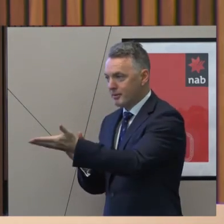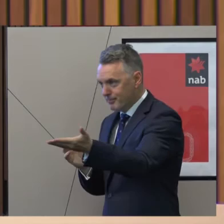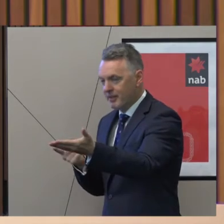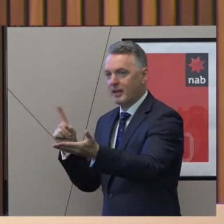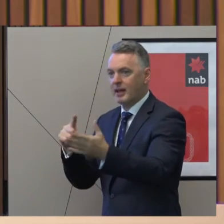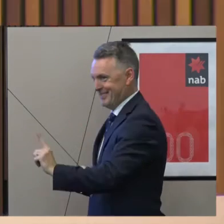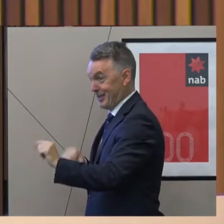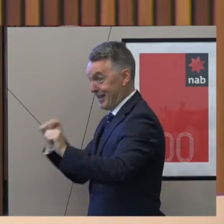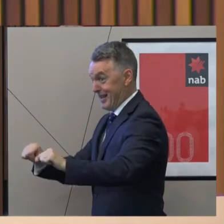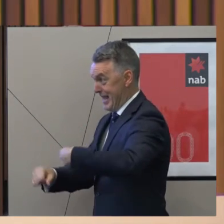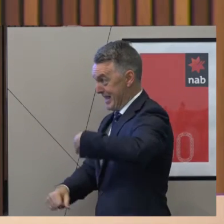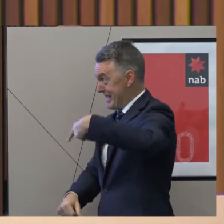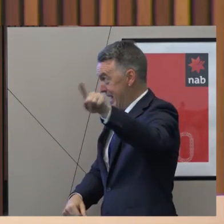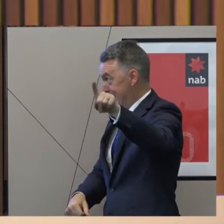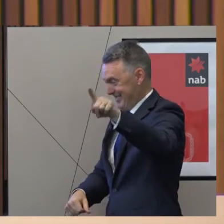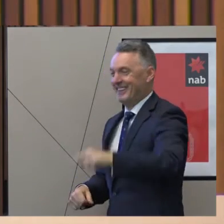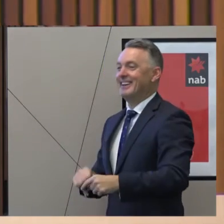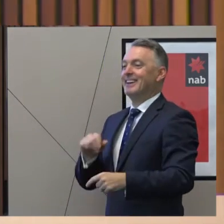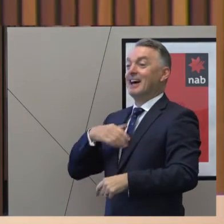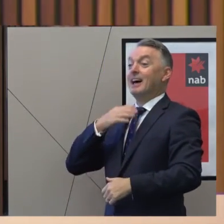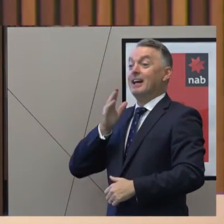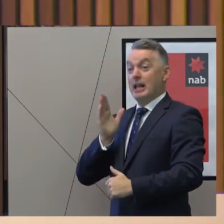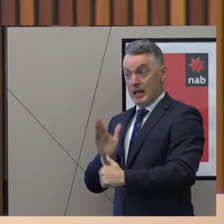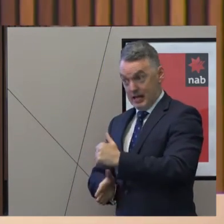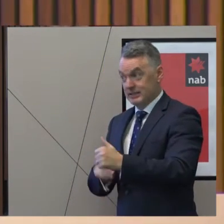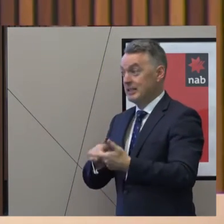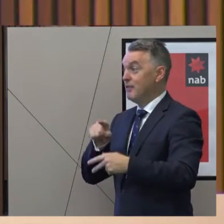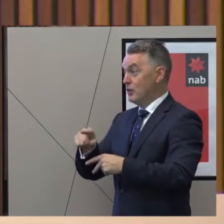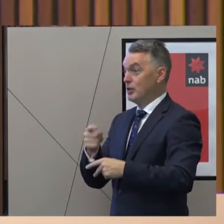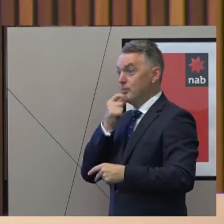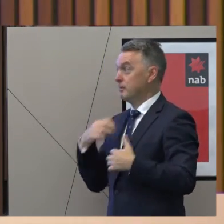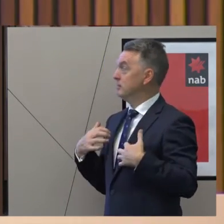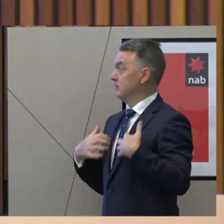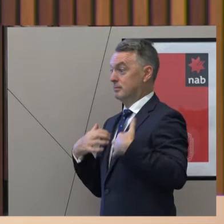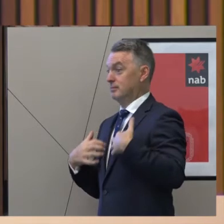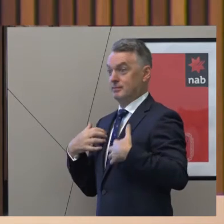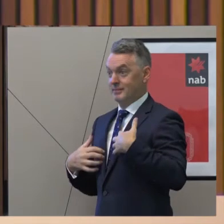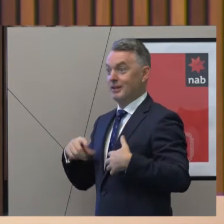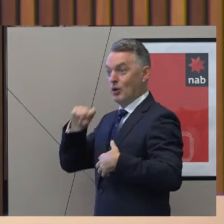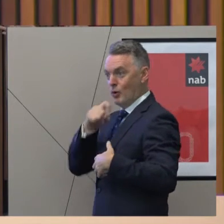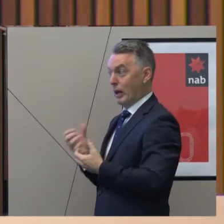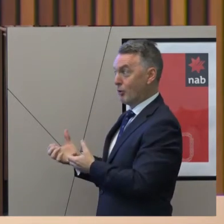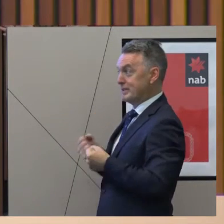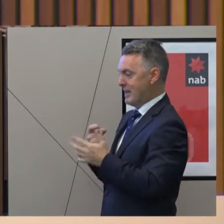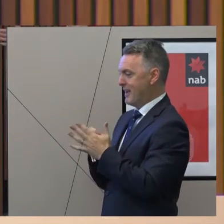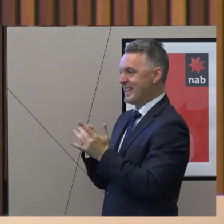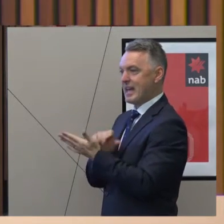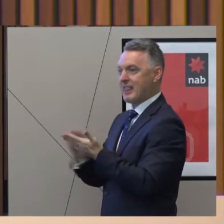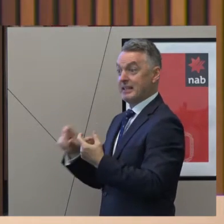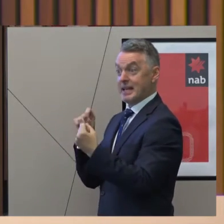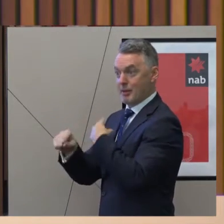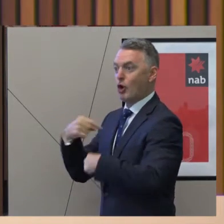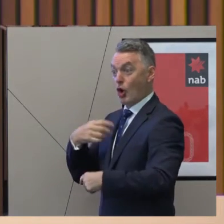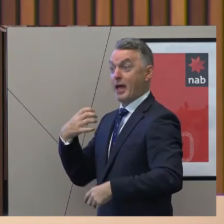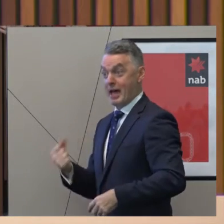attendant carers. Lastly, for all those of you who are beginning to get excited about having Keith's email address, I've got his email address. Don't get